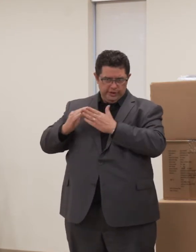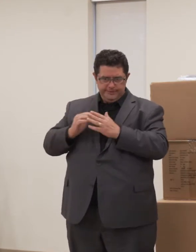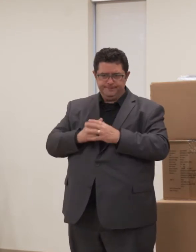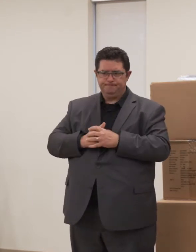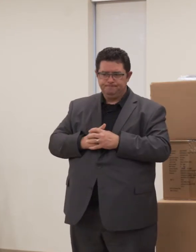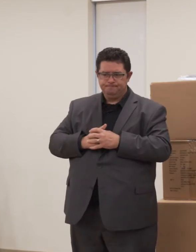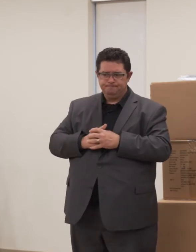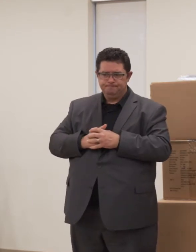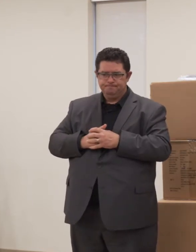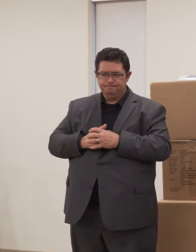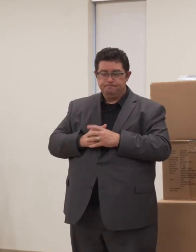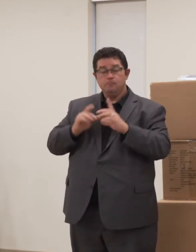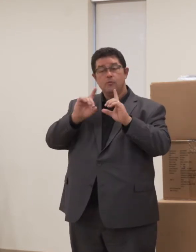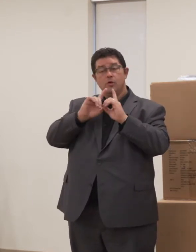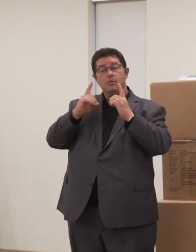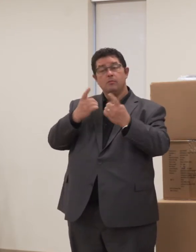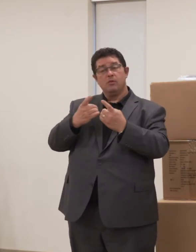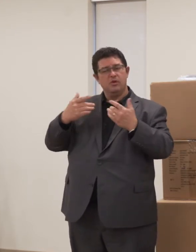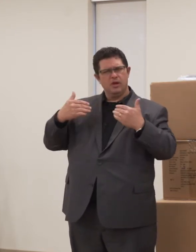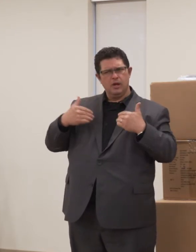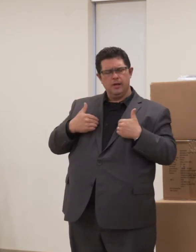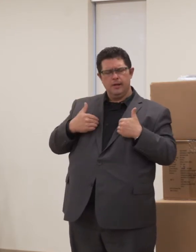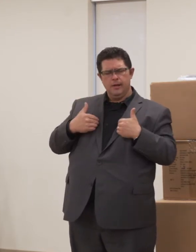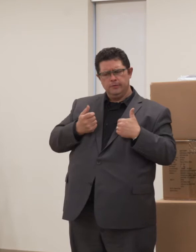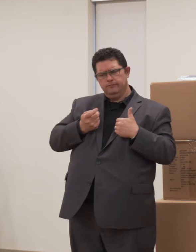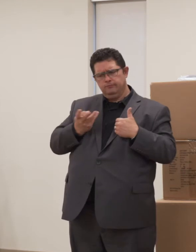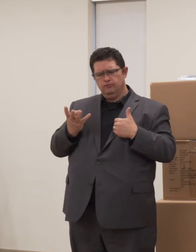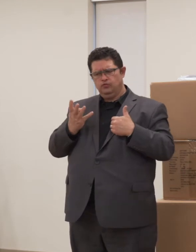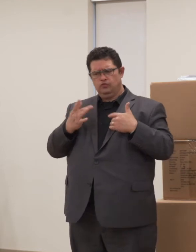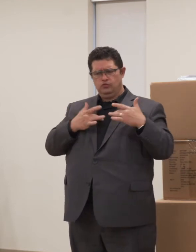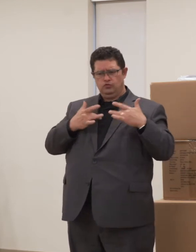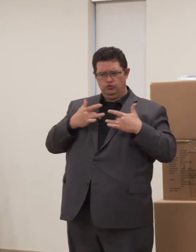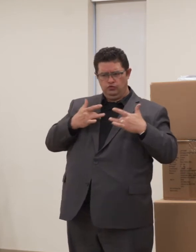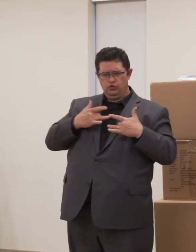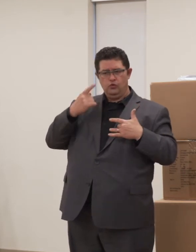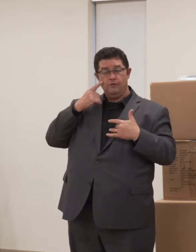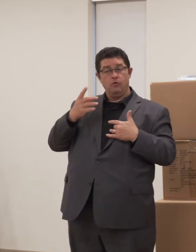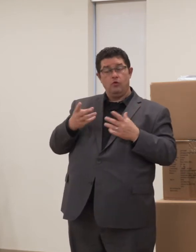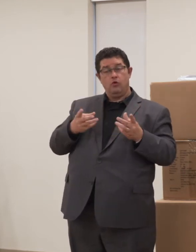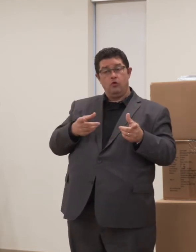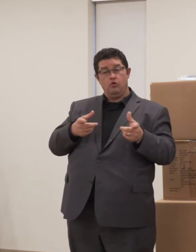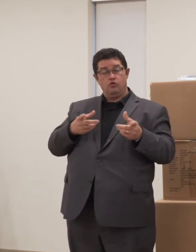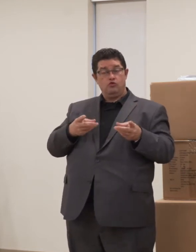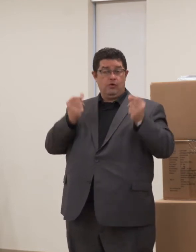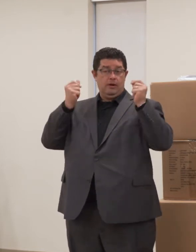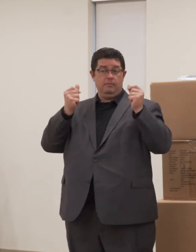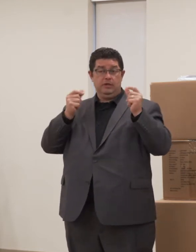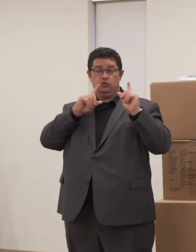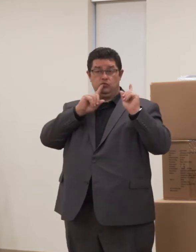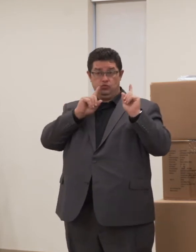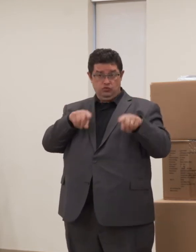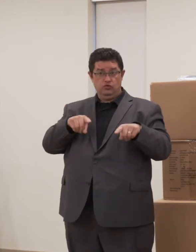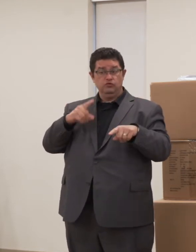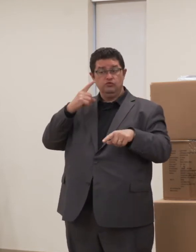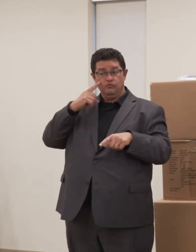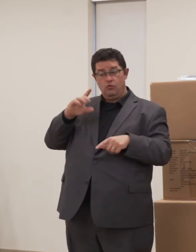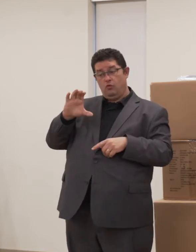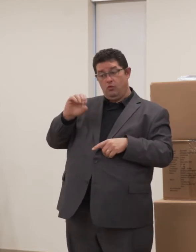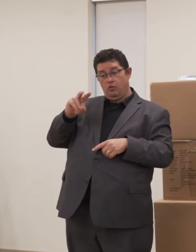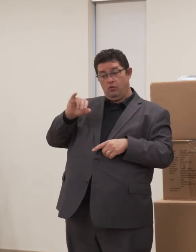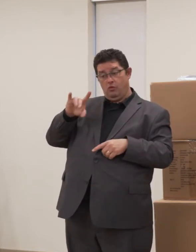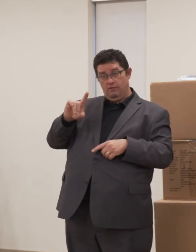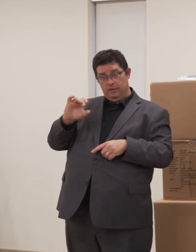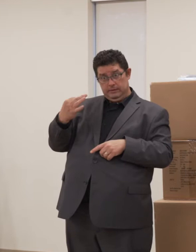The department does have some concerns about rapid testing for COVID-19. This test can be less sensitive than